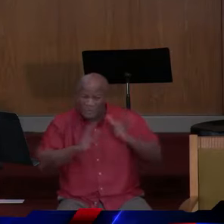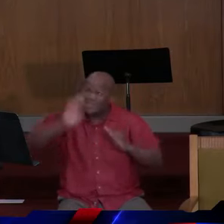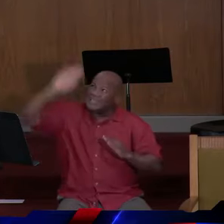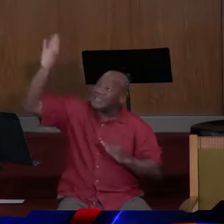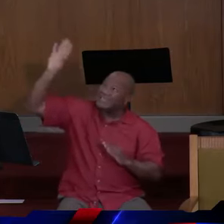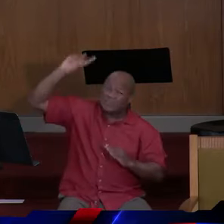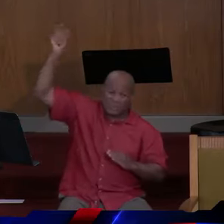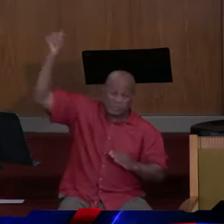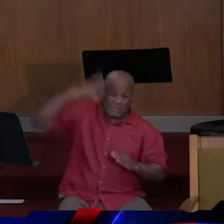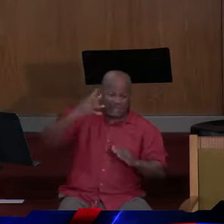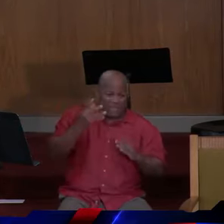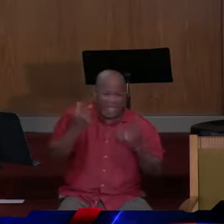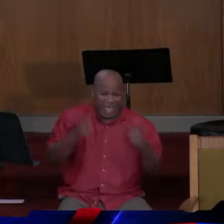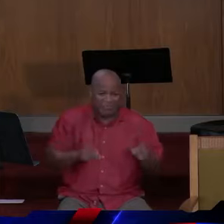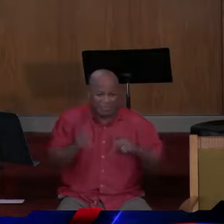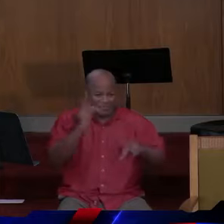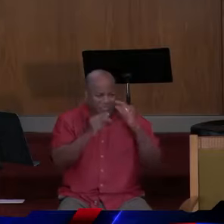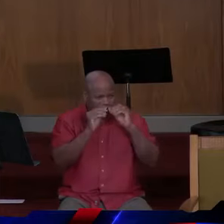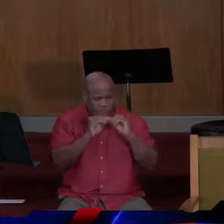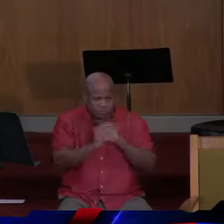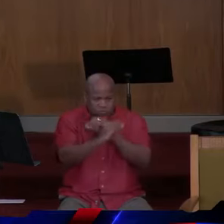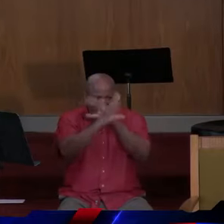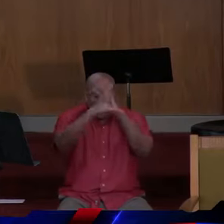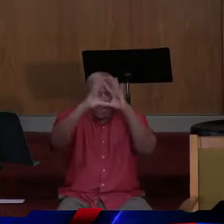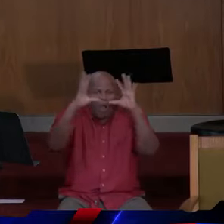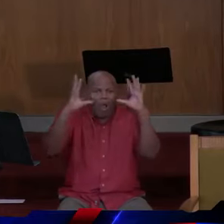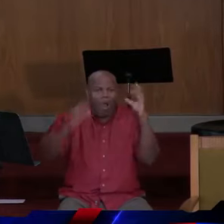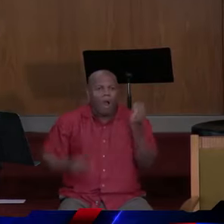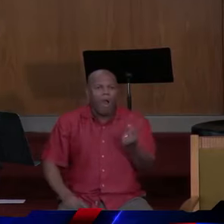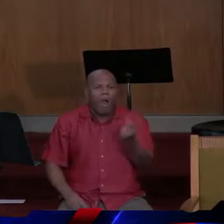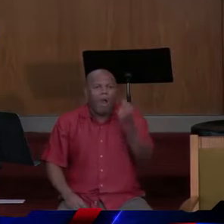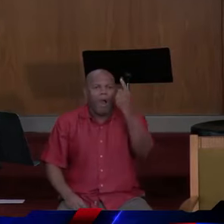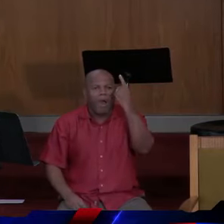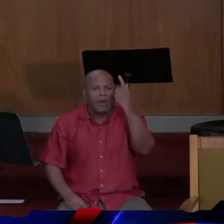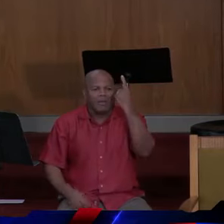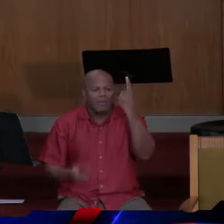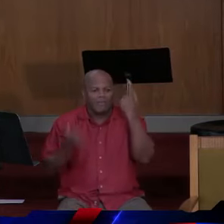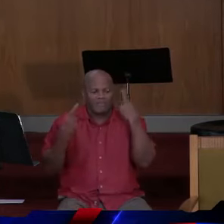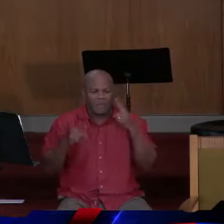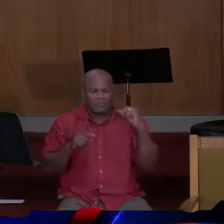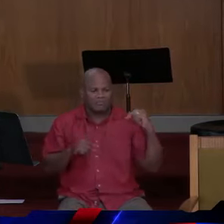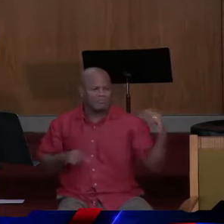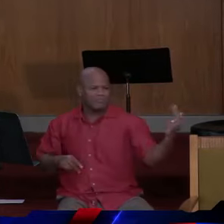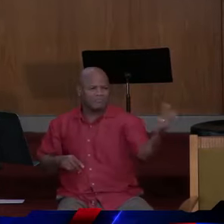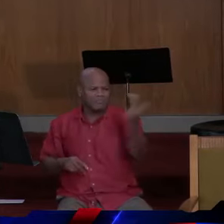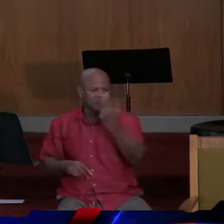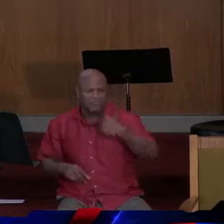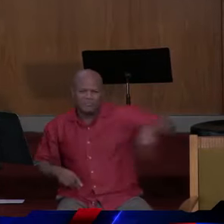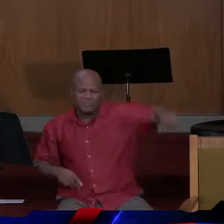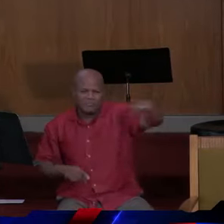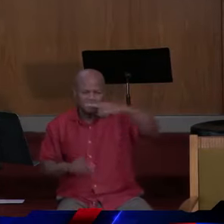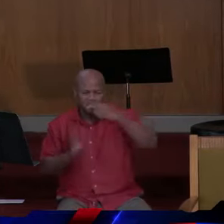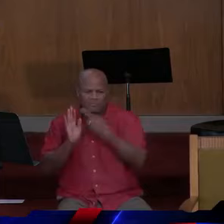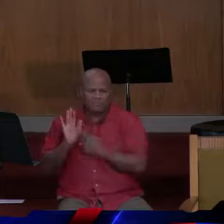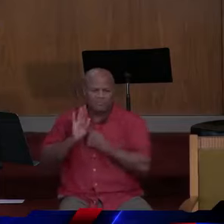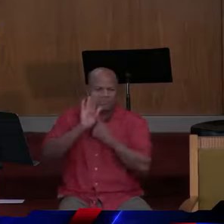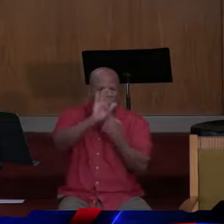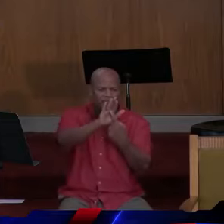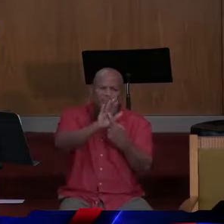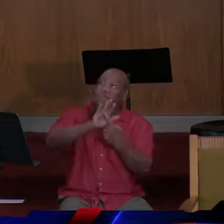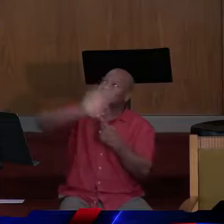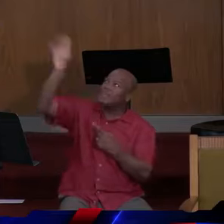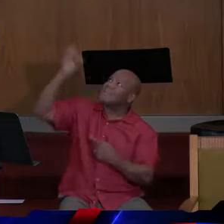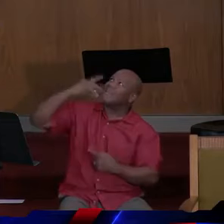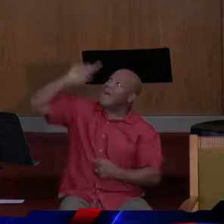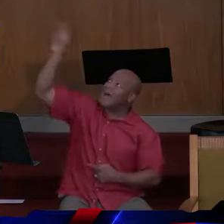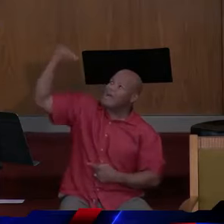the graciousness of his face shining upon us, so that we might reflect the light of his grace to